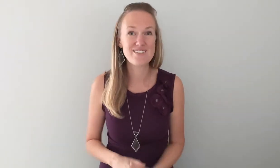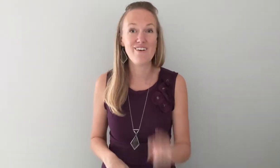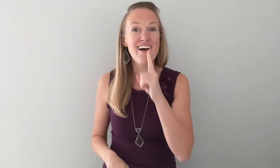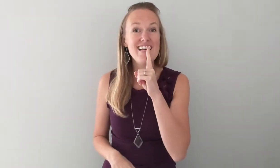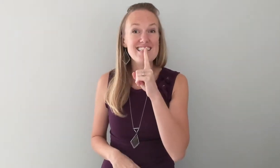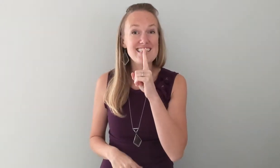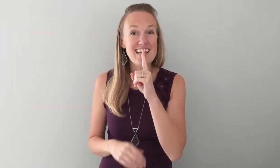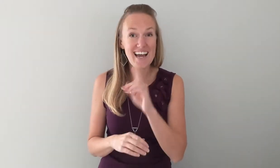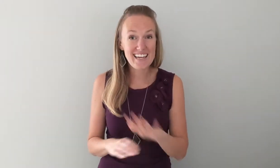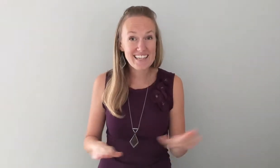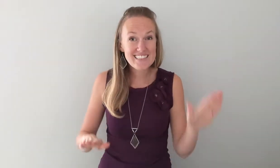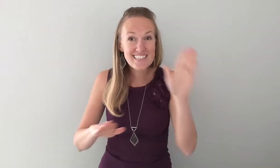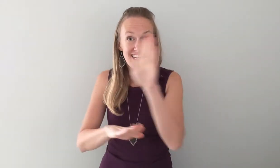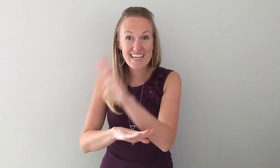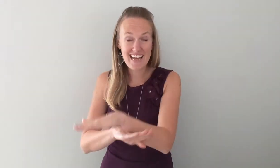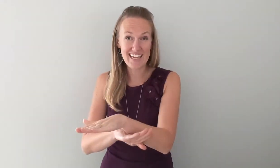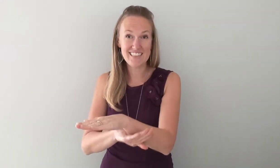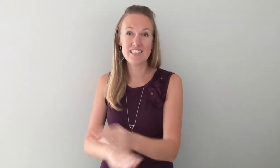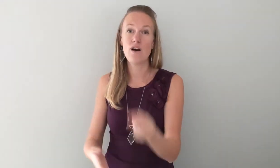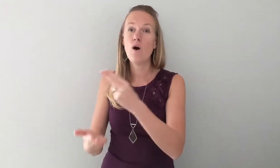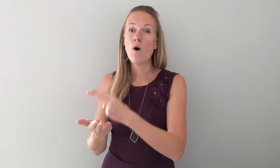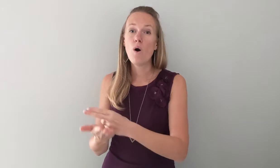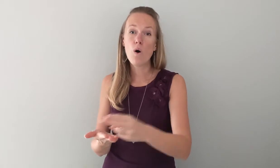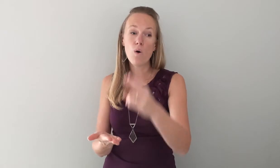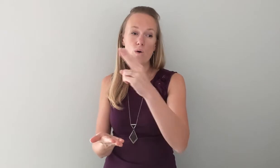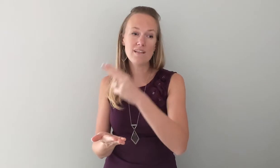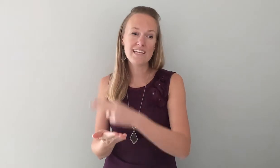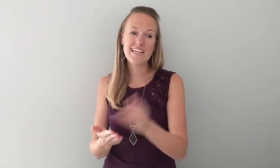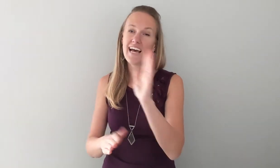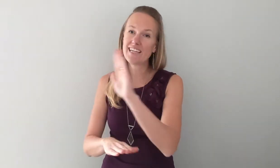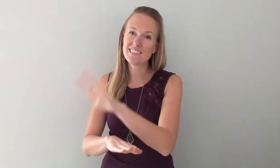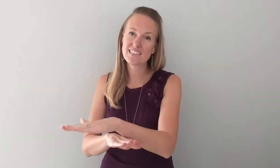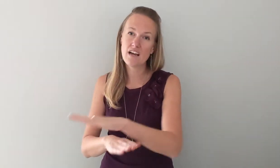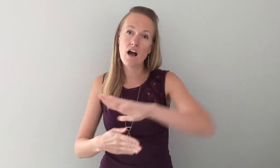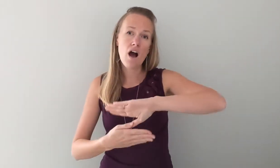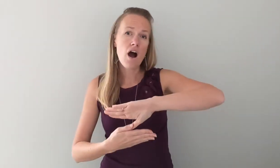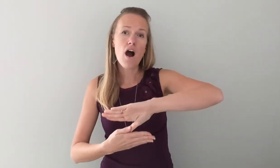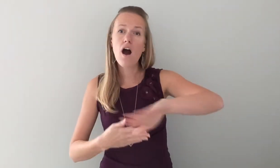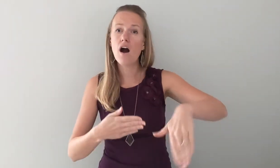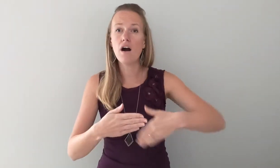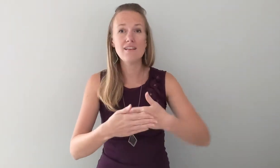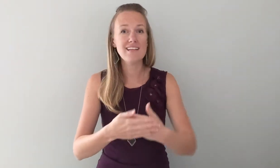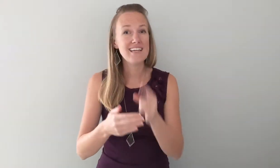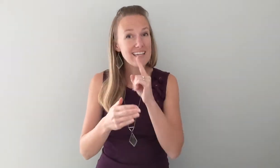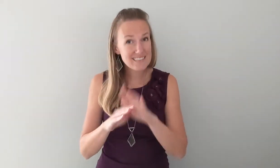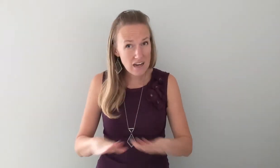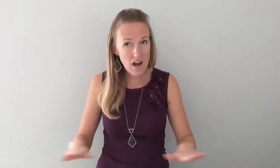so silent night, holy night, all is